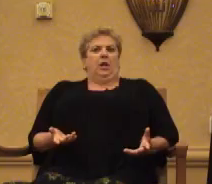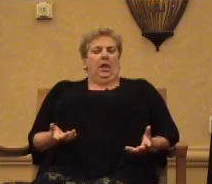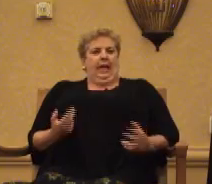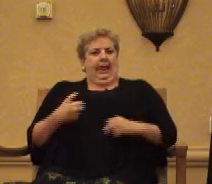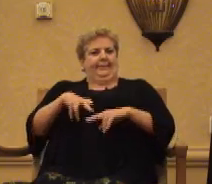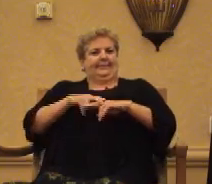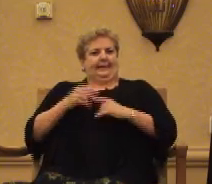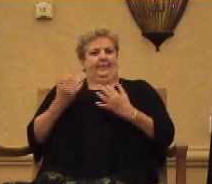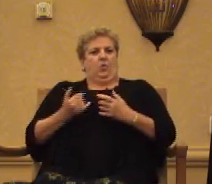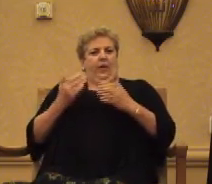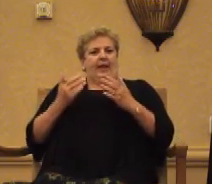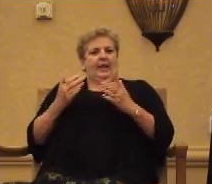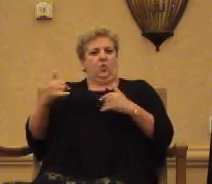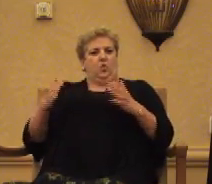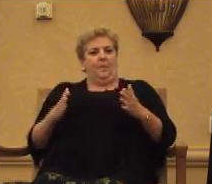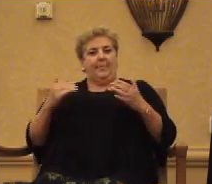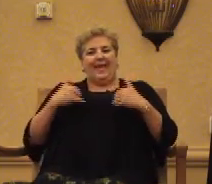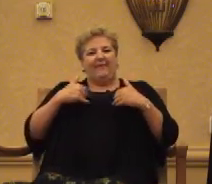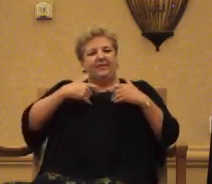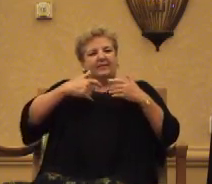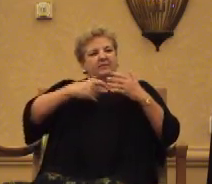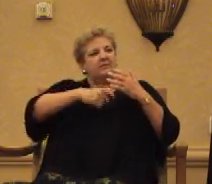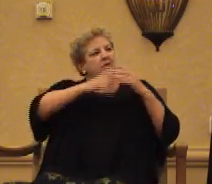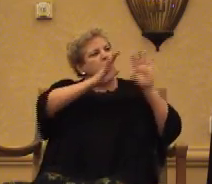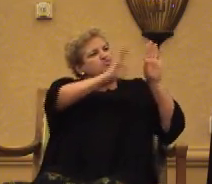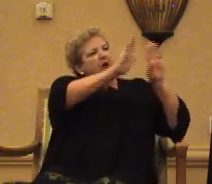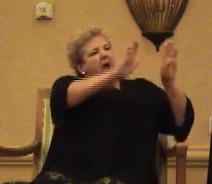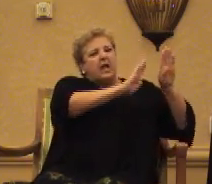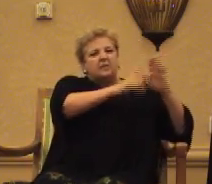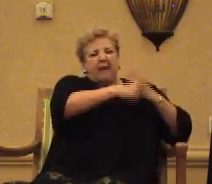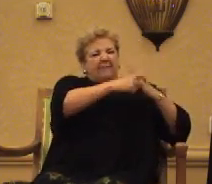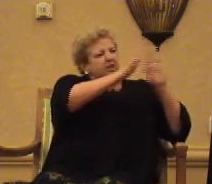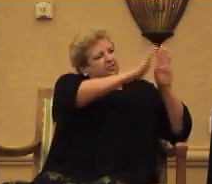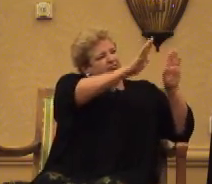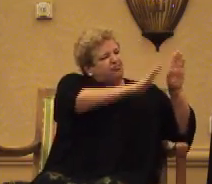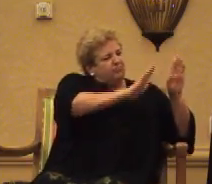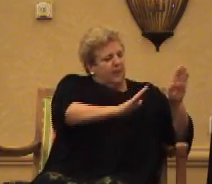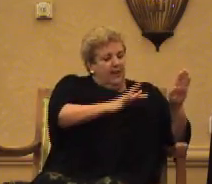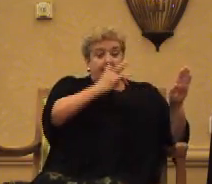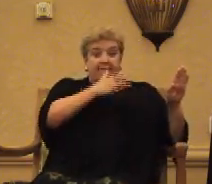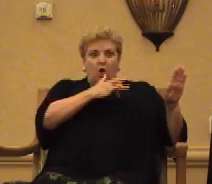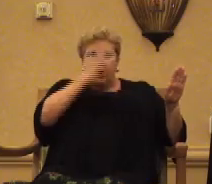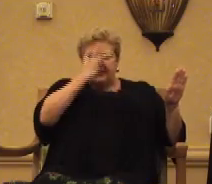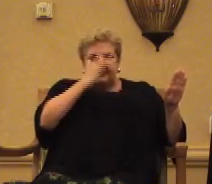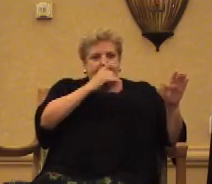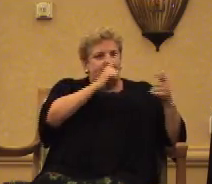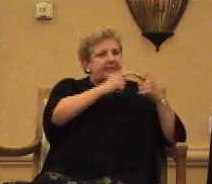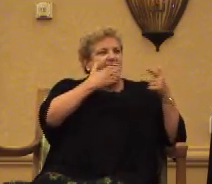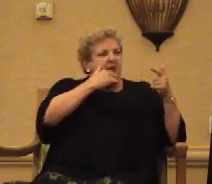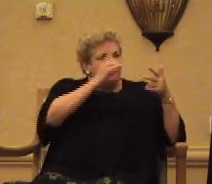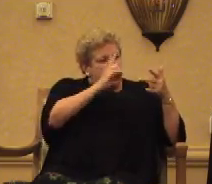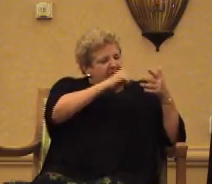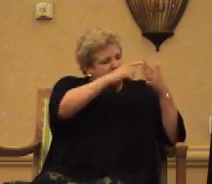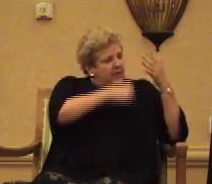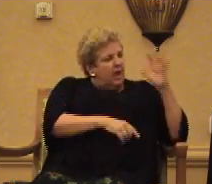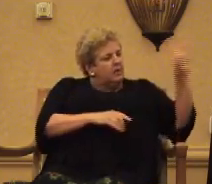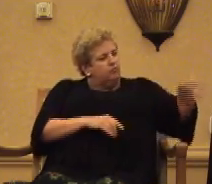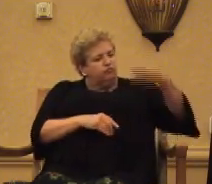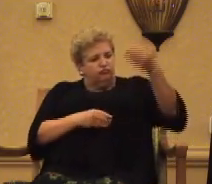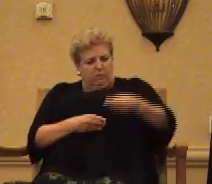of pamphlets, medical pamphlets. And I grabbed, heart disease and diabetes, so on and stuff. And I grabbed one of these pamphlets and it's a pamphlet on